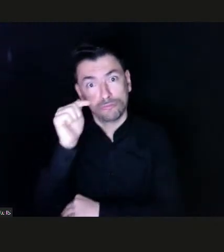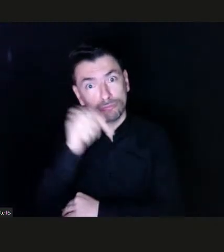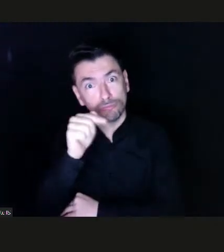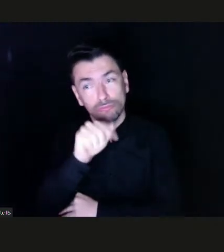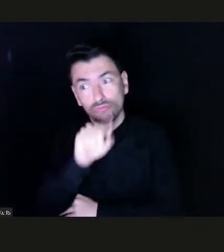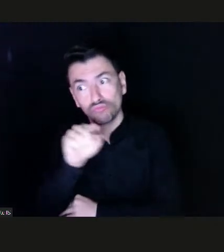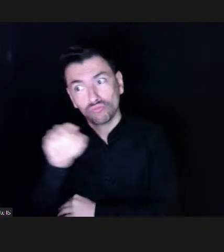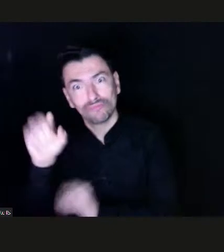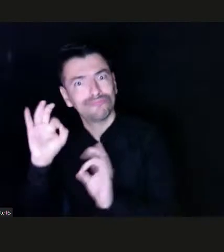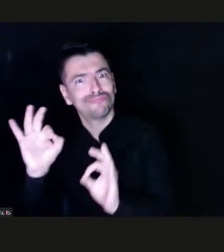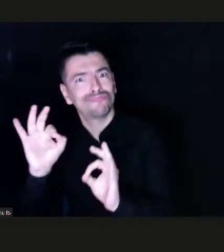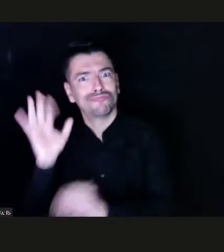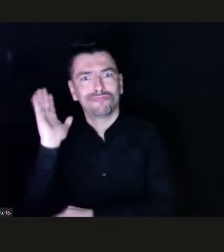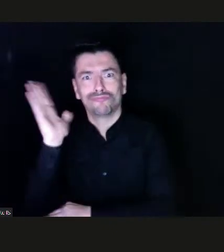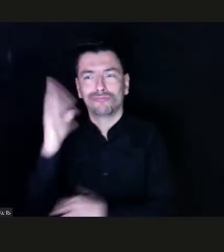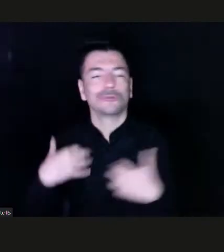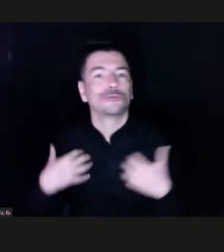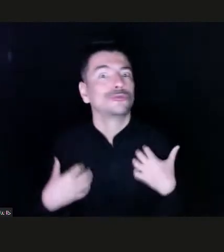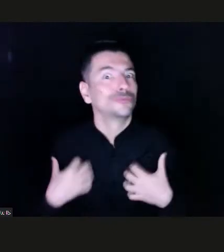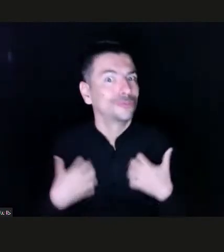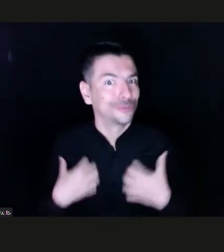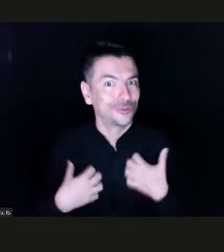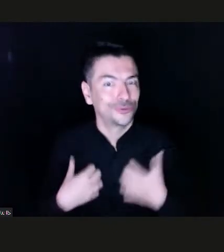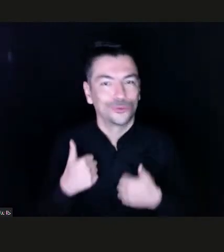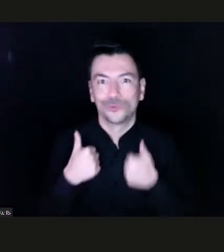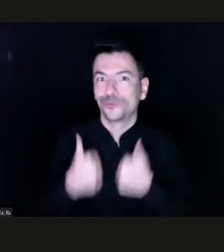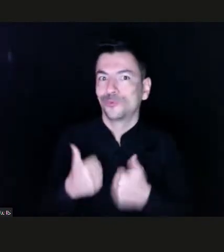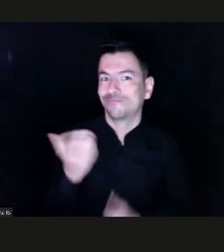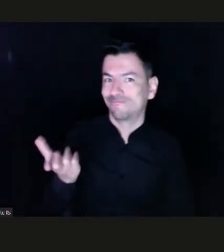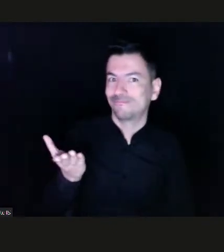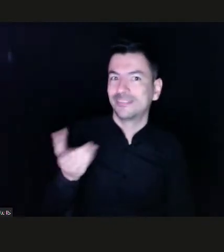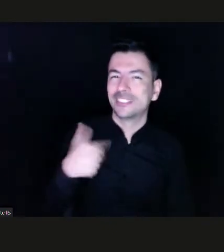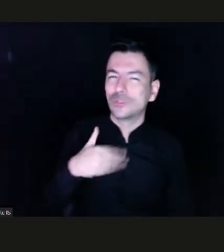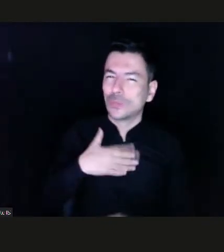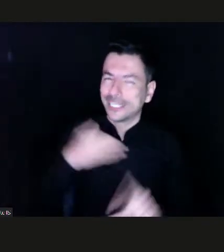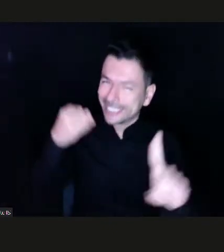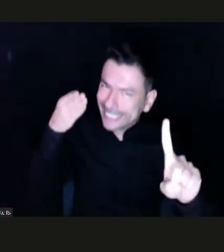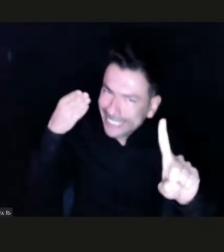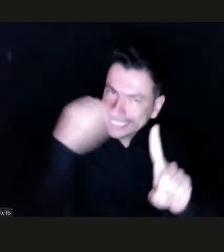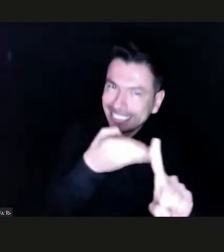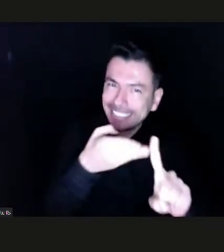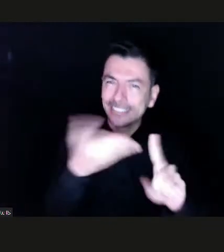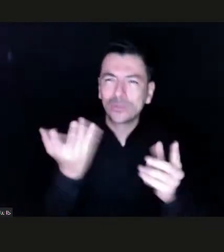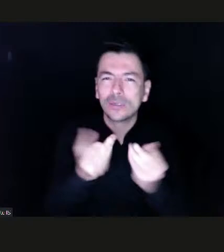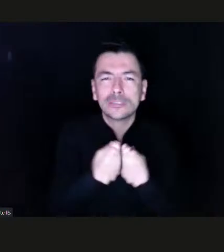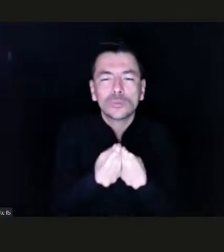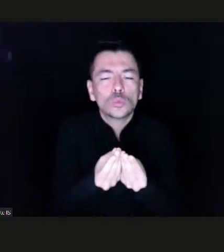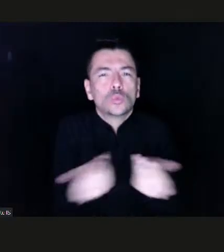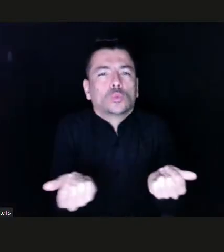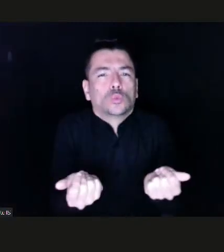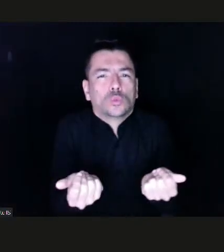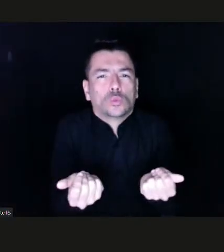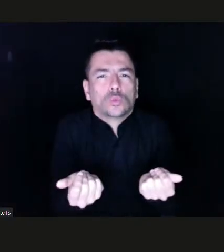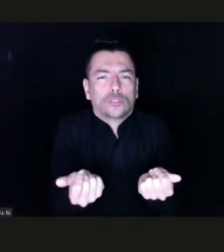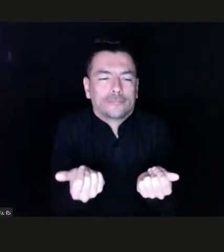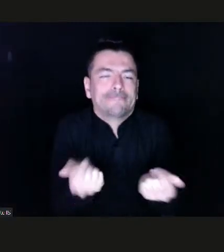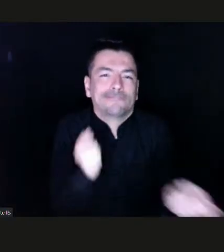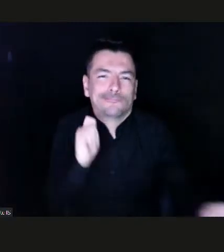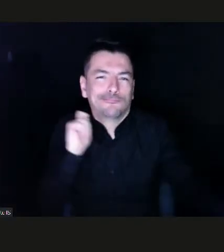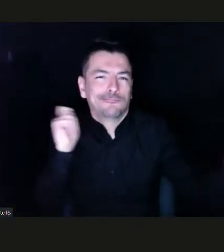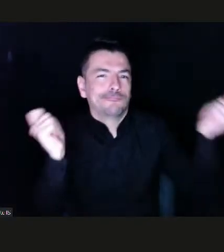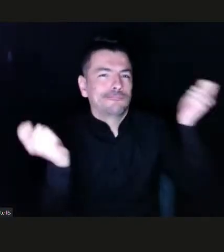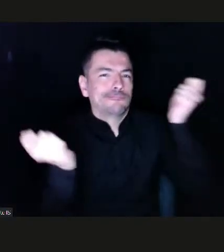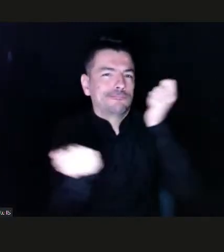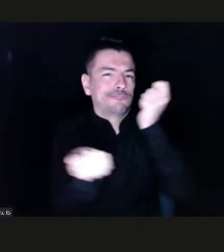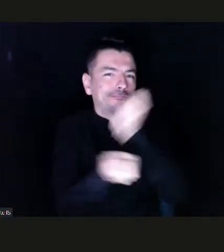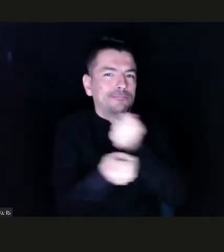of course discussing services-led transformation for post-pandemic recovery. And we would have heard at the very